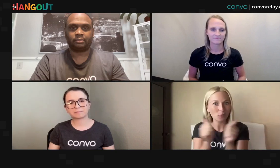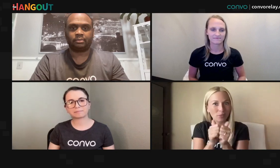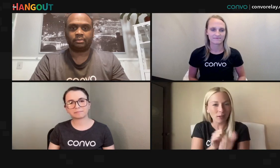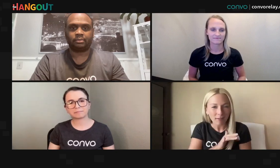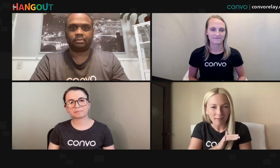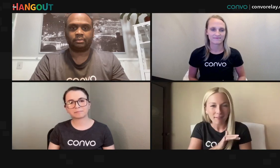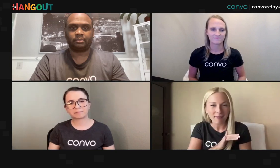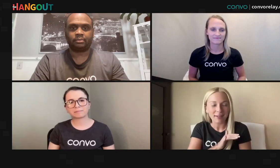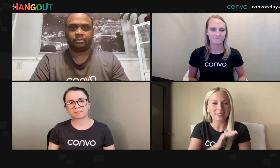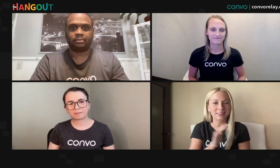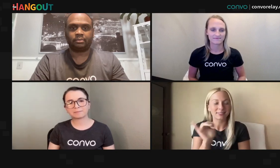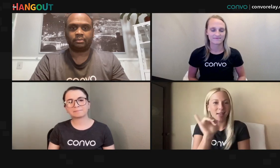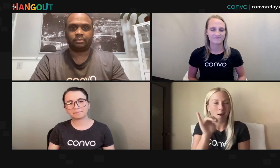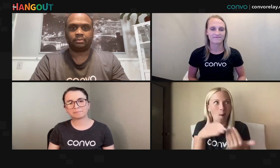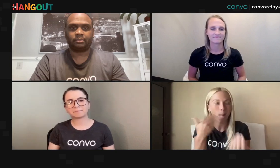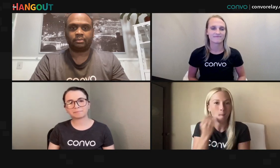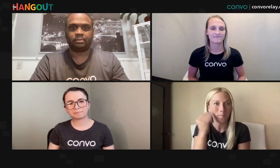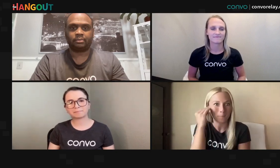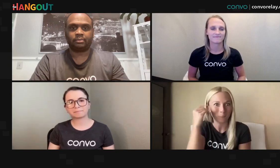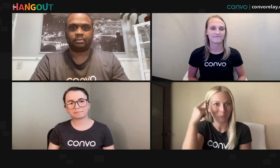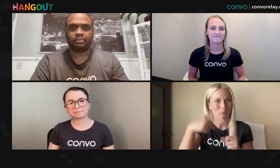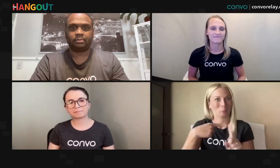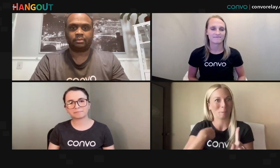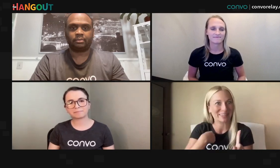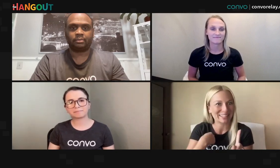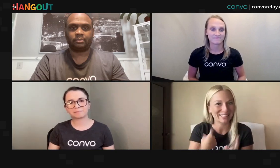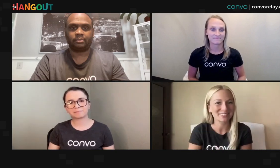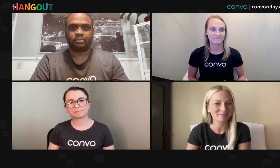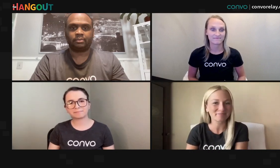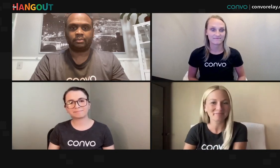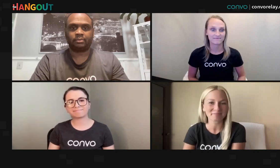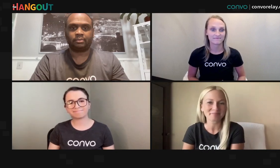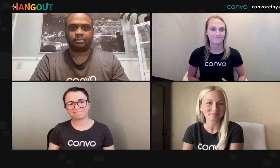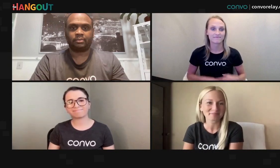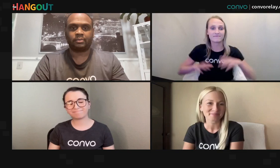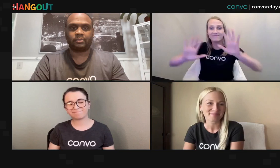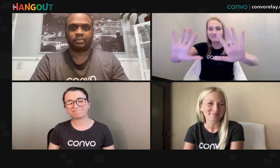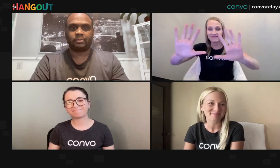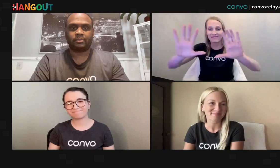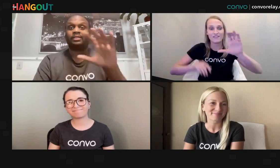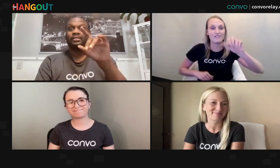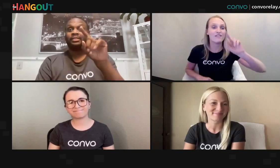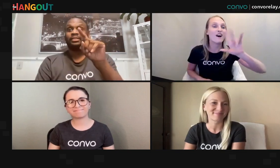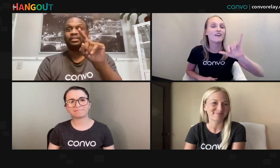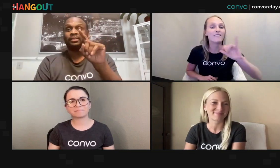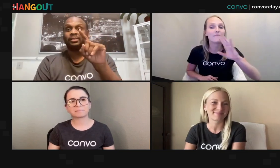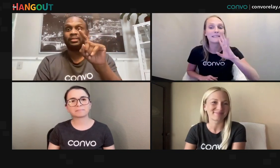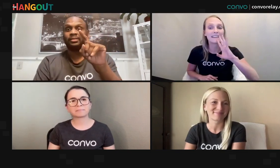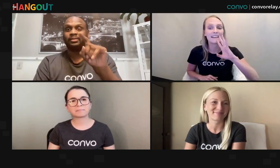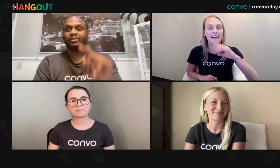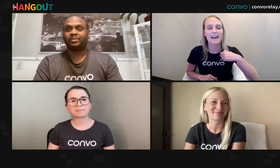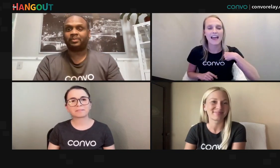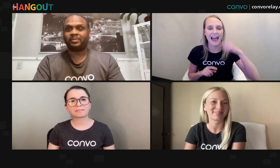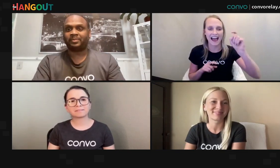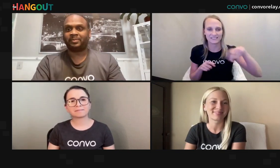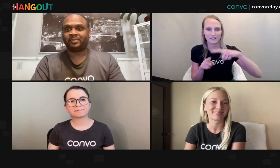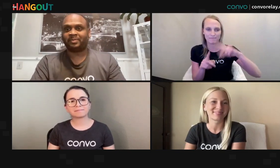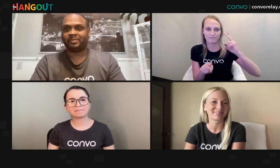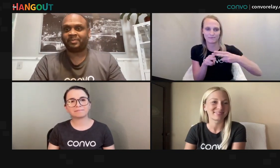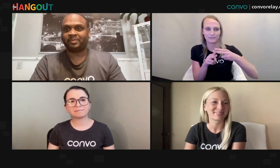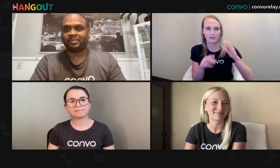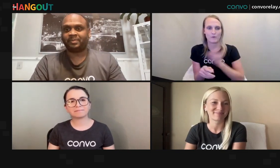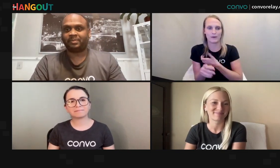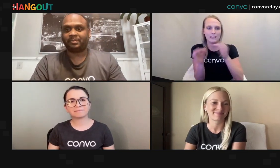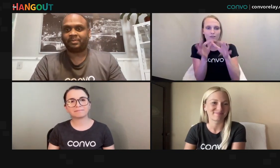there are deaf people that I get to work with, and it feels like home for me. Carly speaking